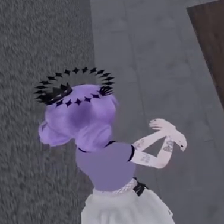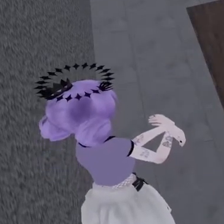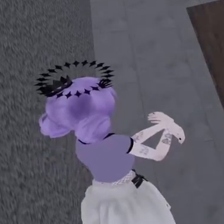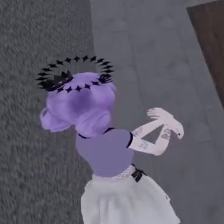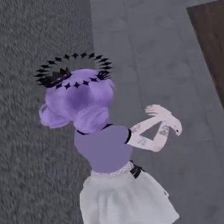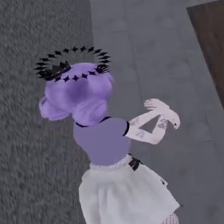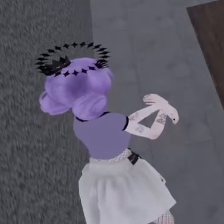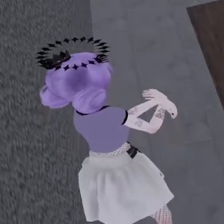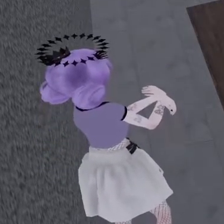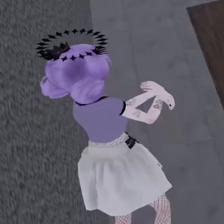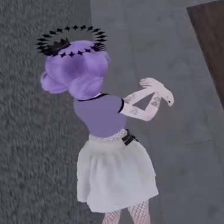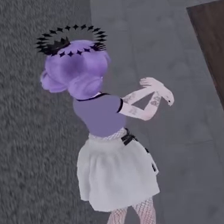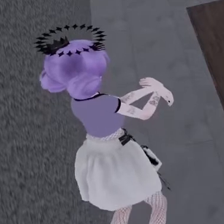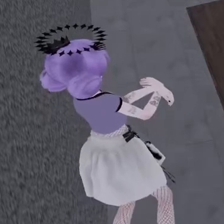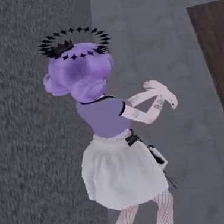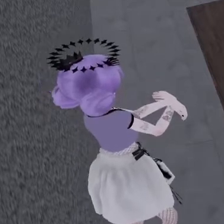But yeah, it's good to see you.